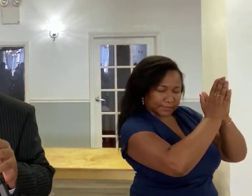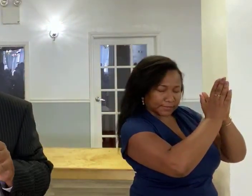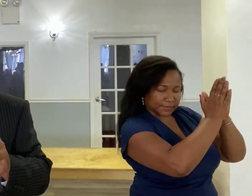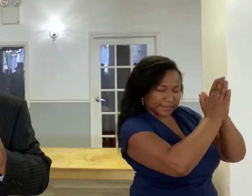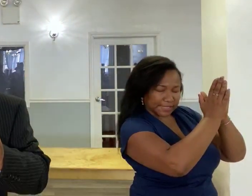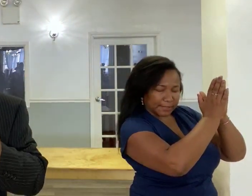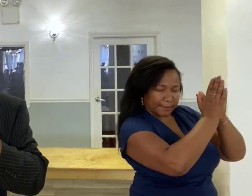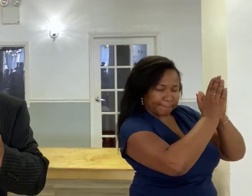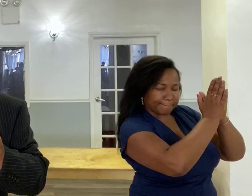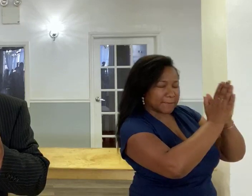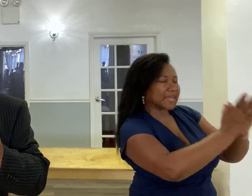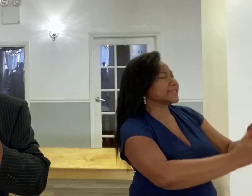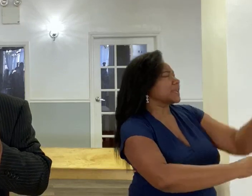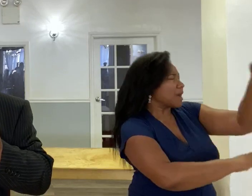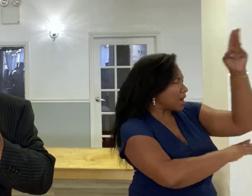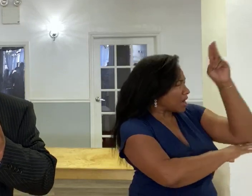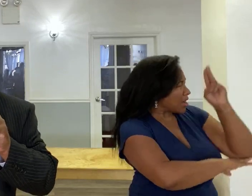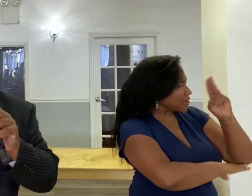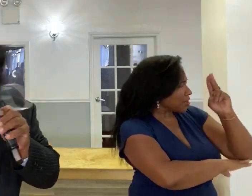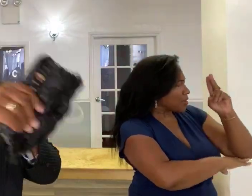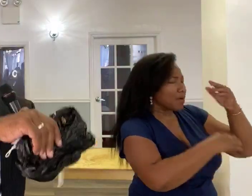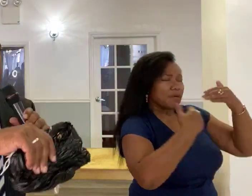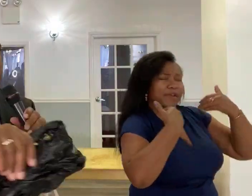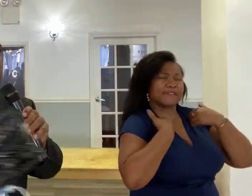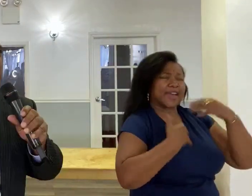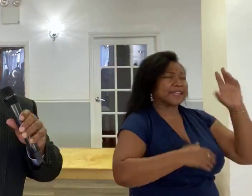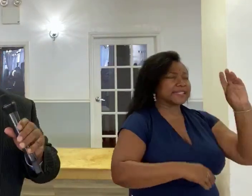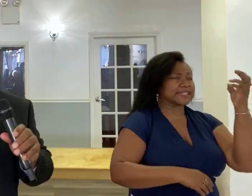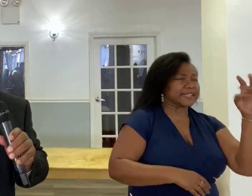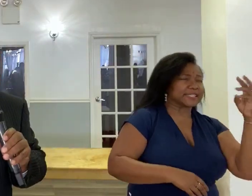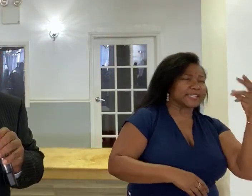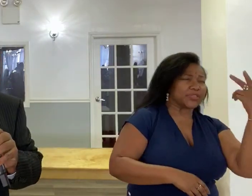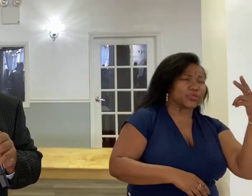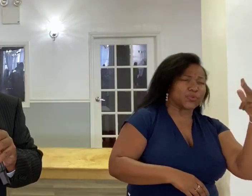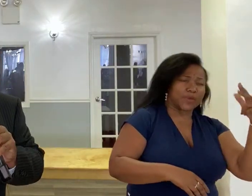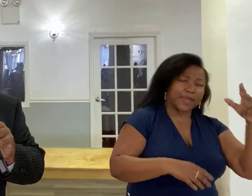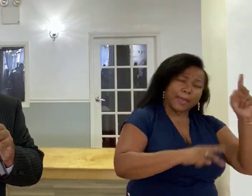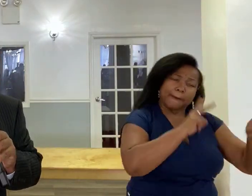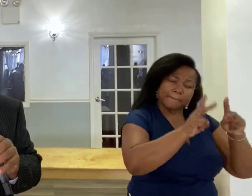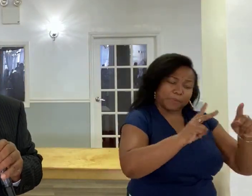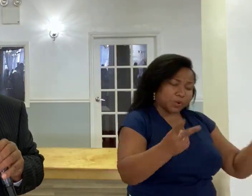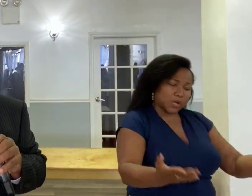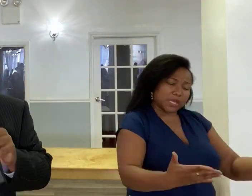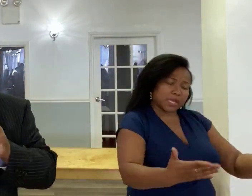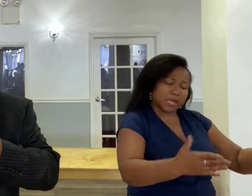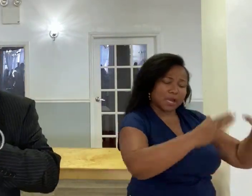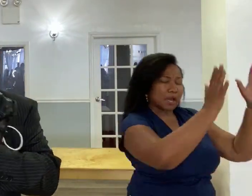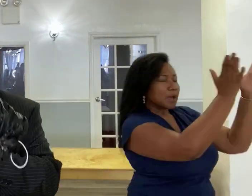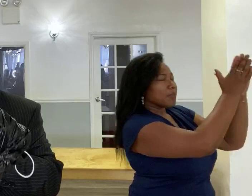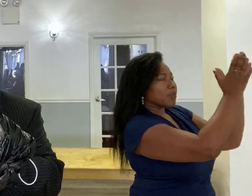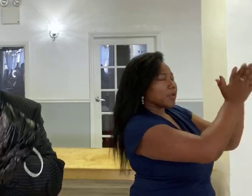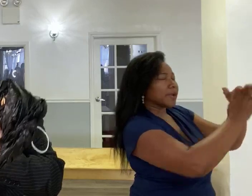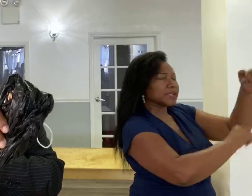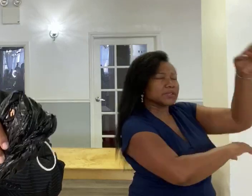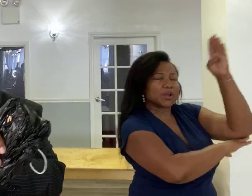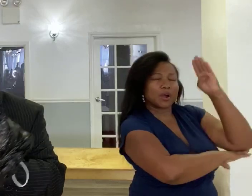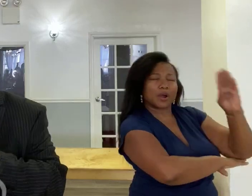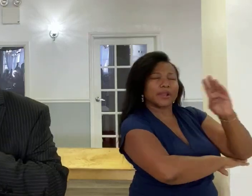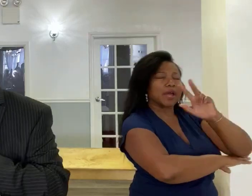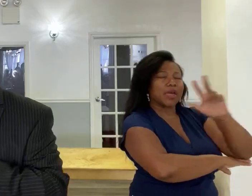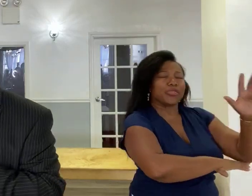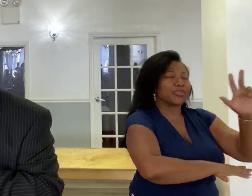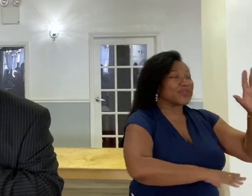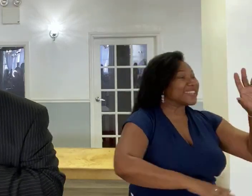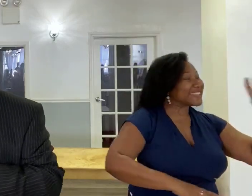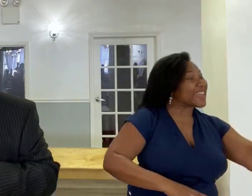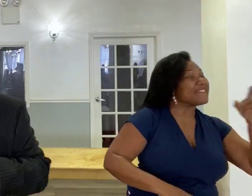Let's give God our honor. We've had 63 here in attendance. Oh, praise God. Praise God. That's a high. 37 in the